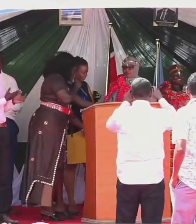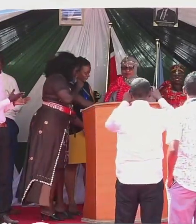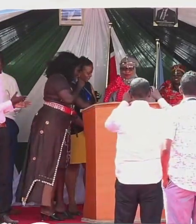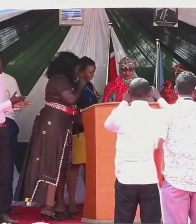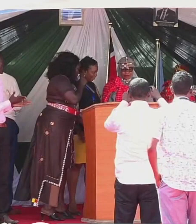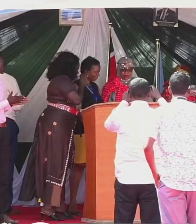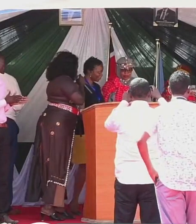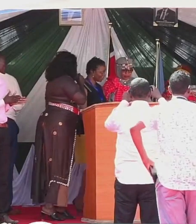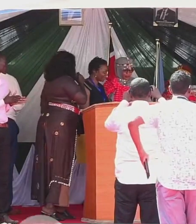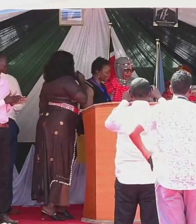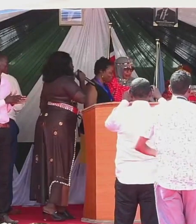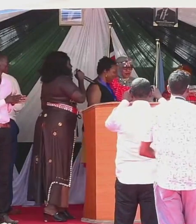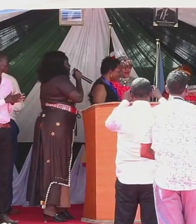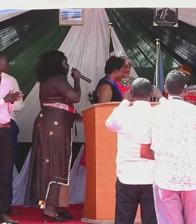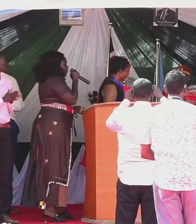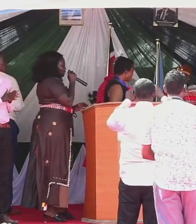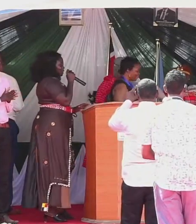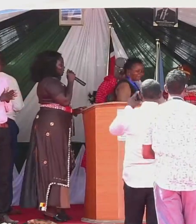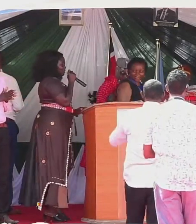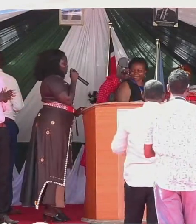Sasa unaweza enda hapo.